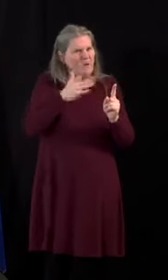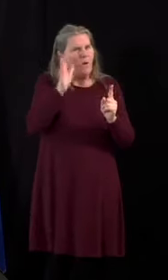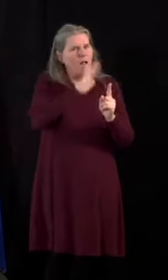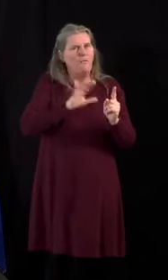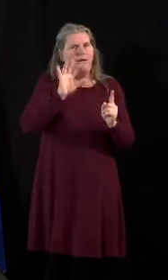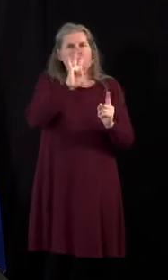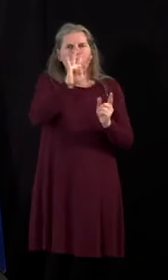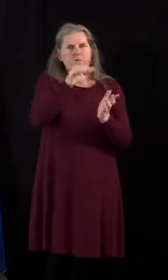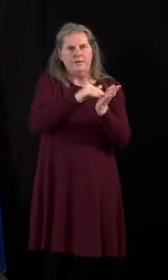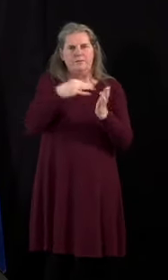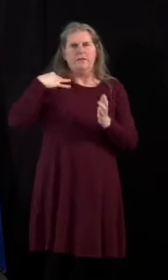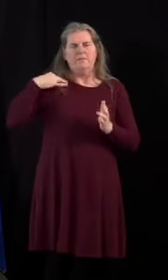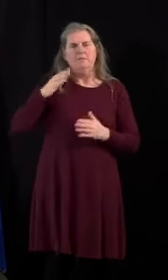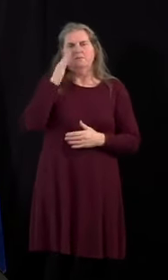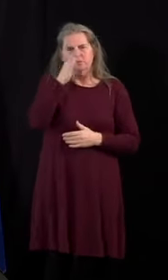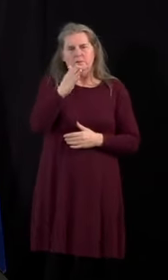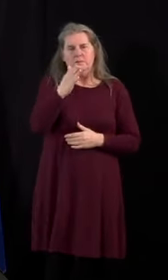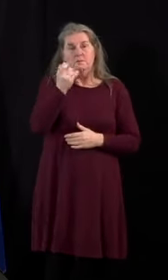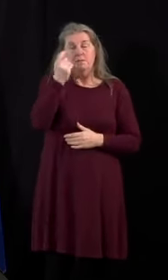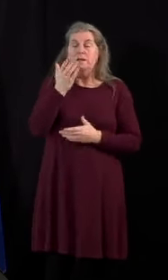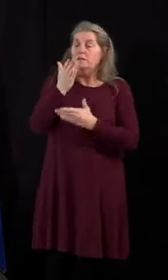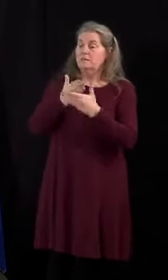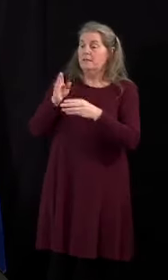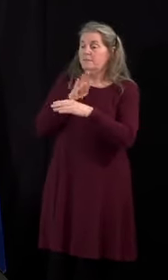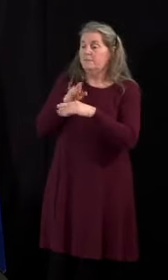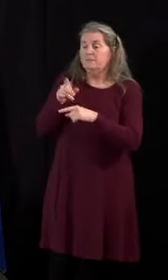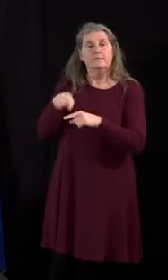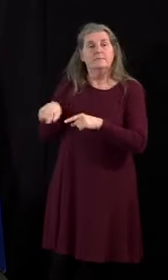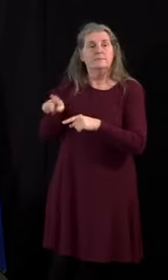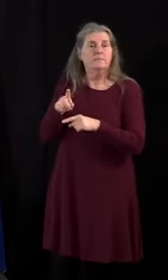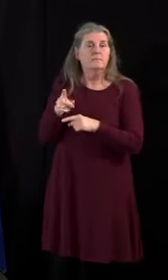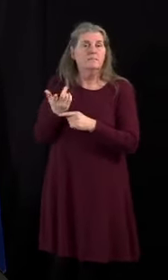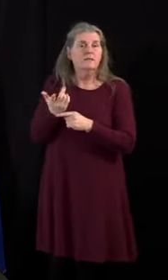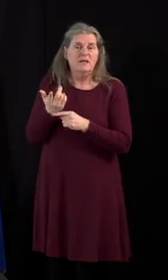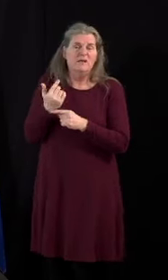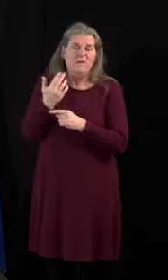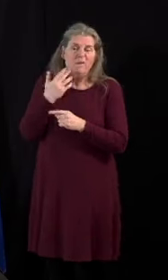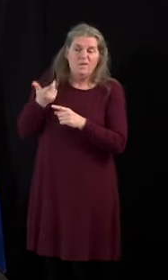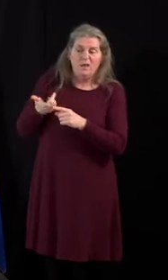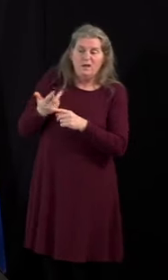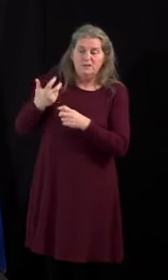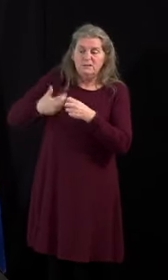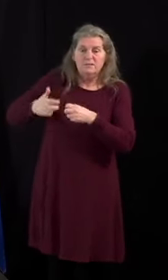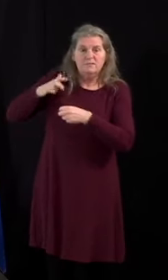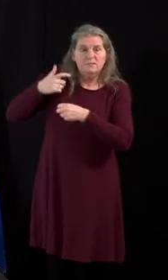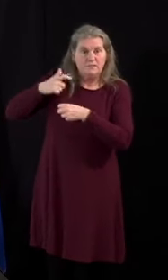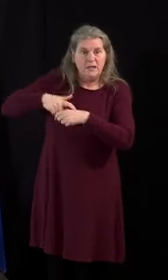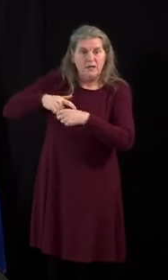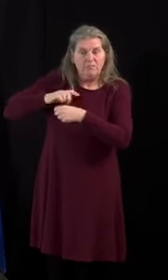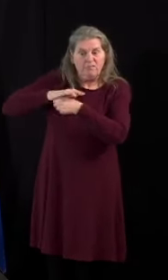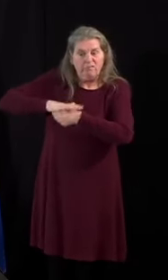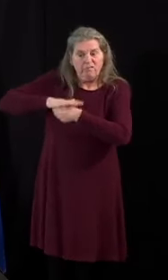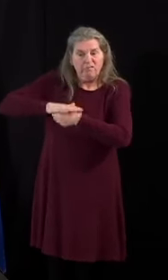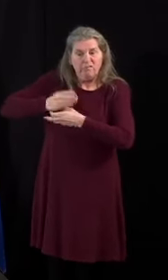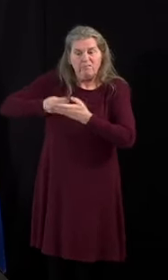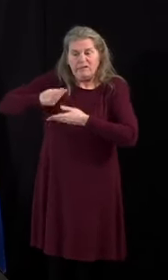have. We don't know that. I mean, some businesses, even in this very strenuous time, are still